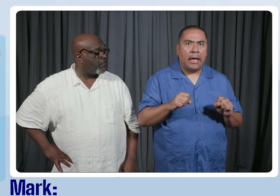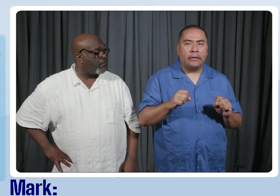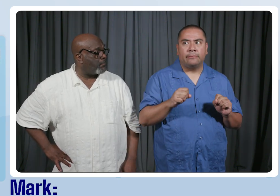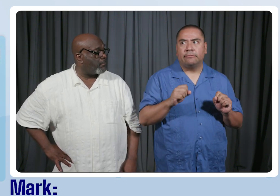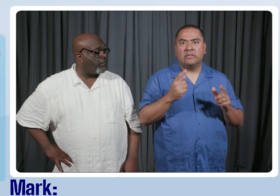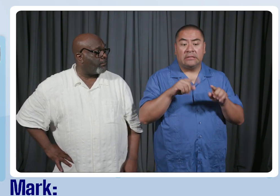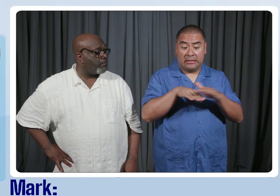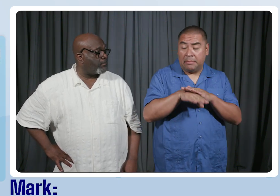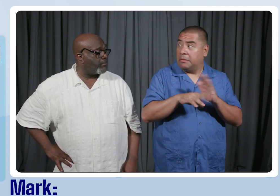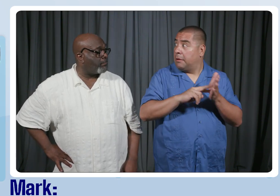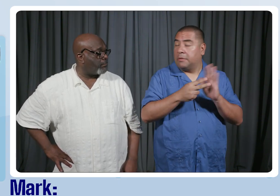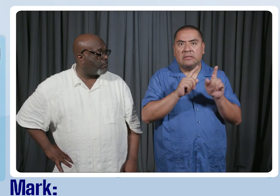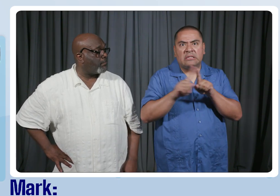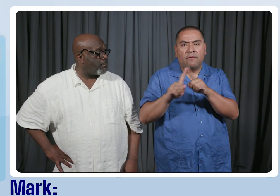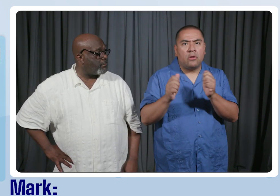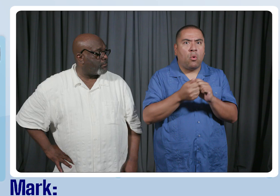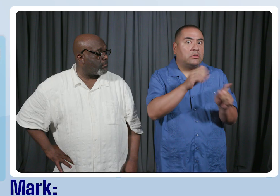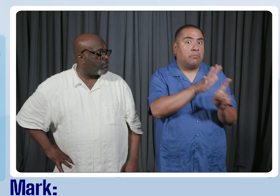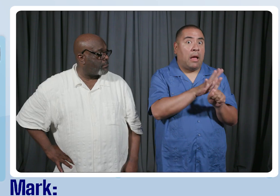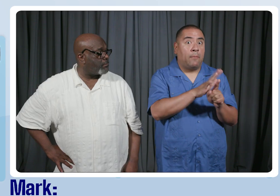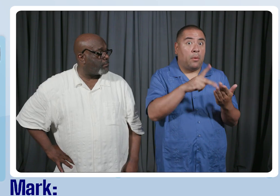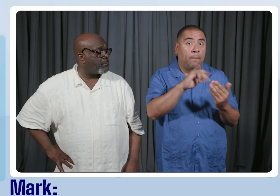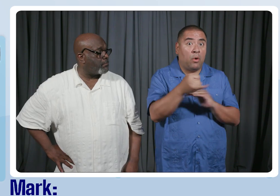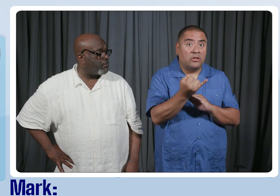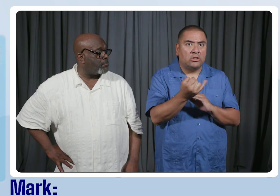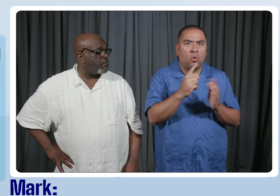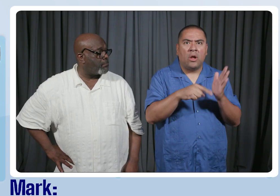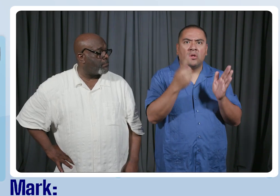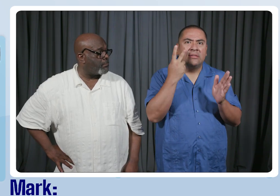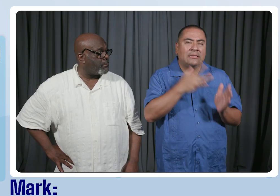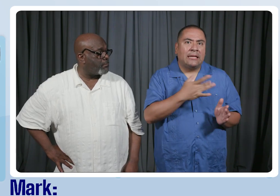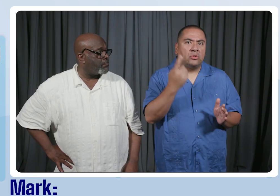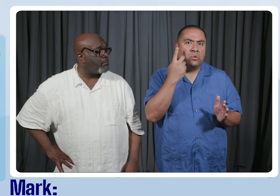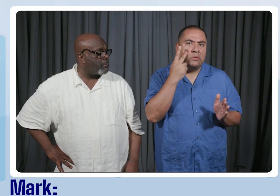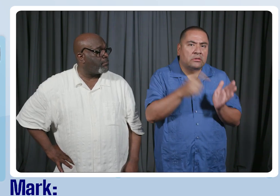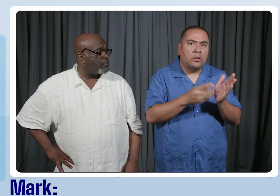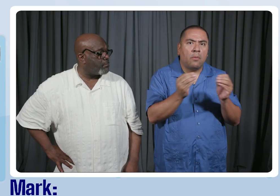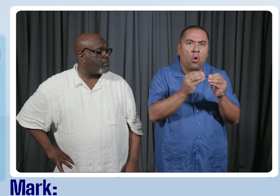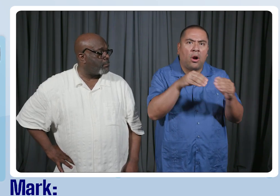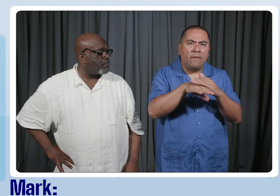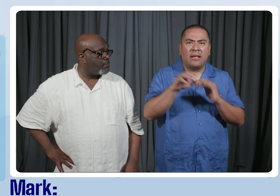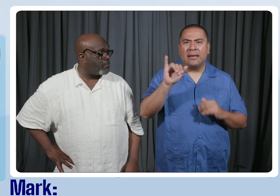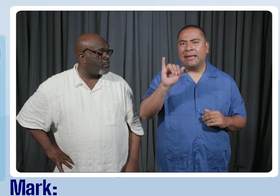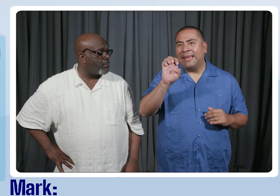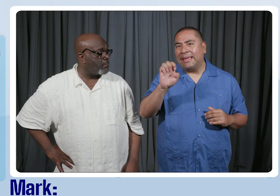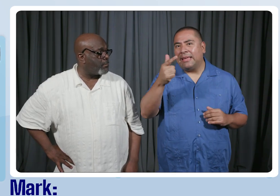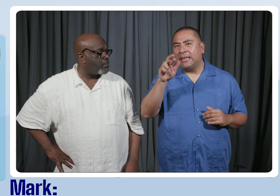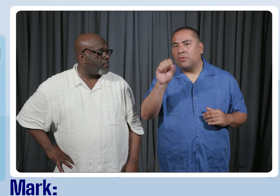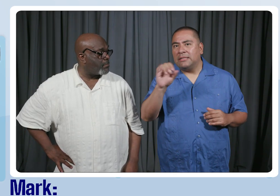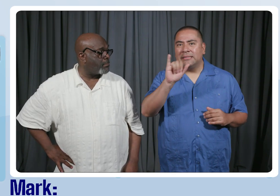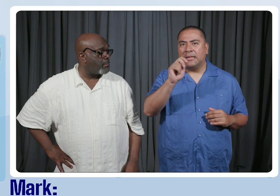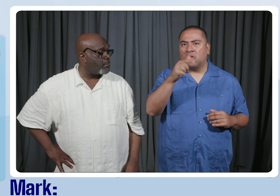forms. The most popular things we do are the things you see the most. It's the ingress and egress is how we get into and out of